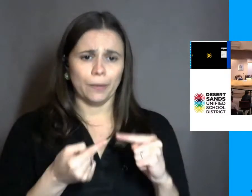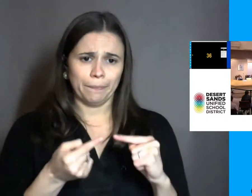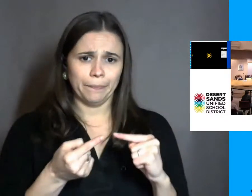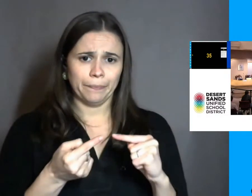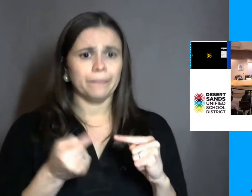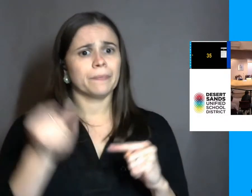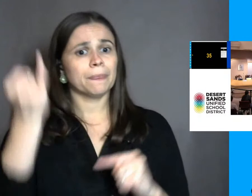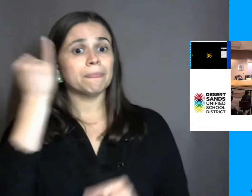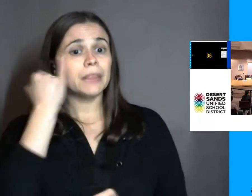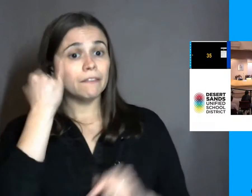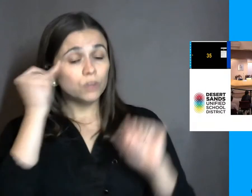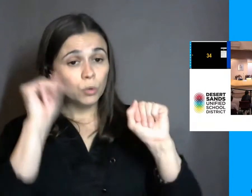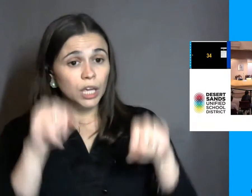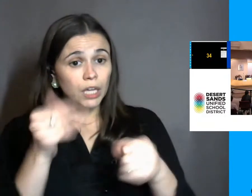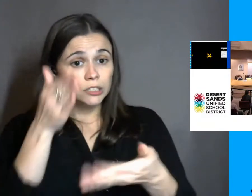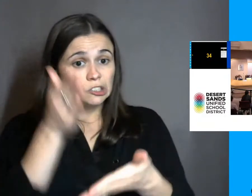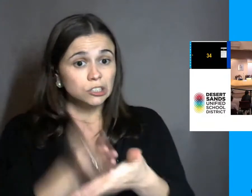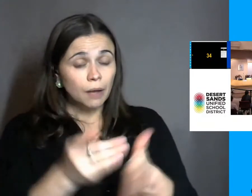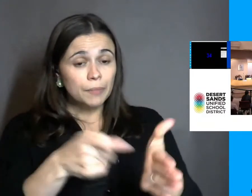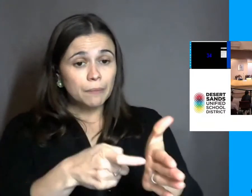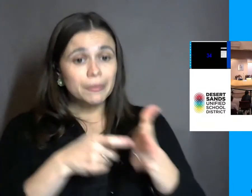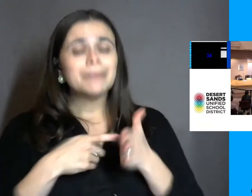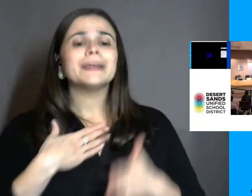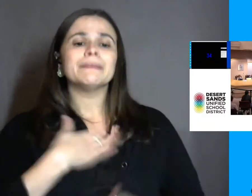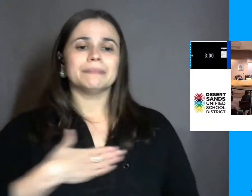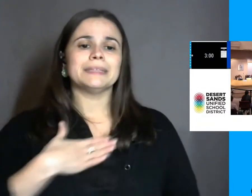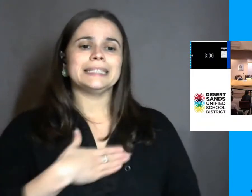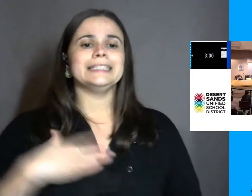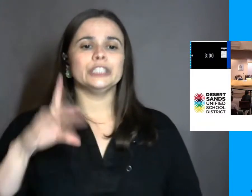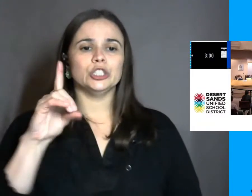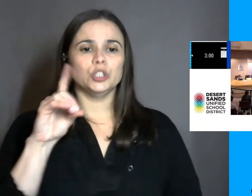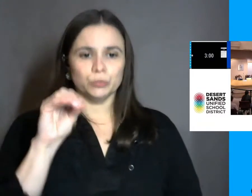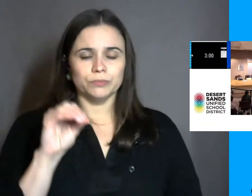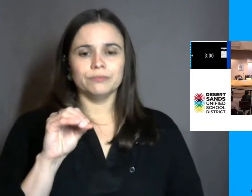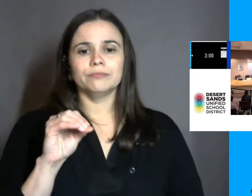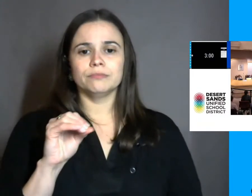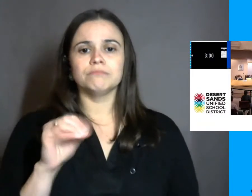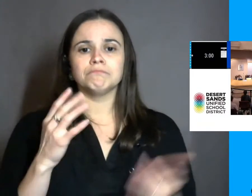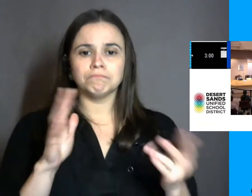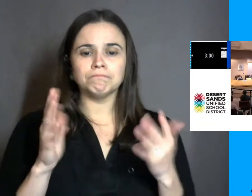the mandate, please do." And that concludes the ones that were submitted.